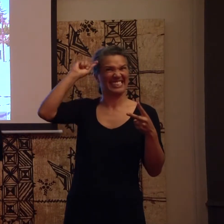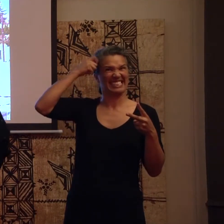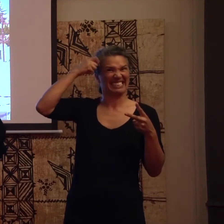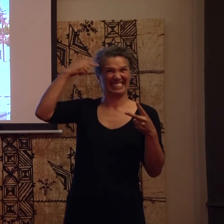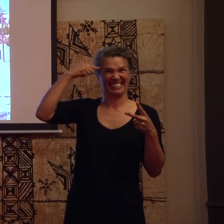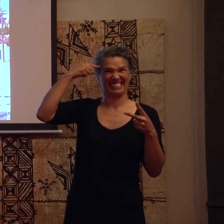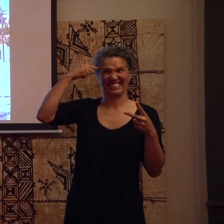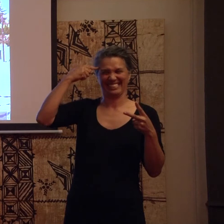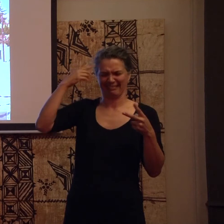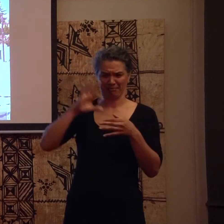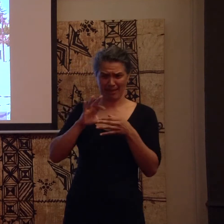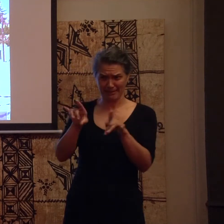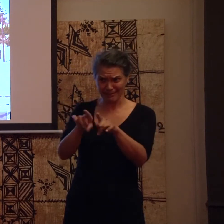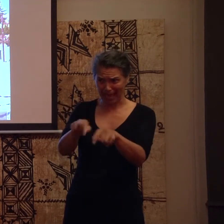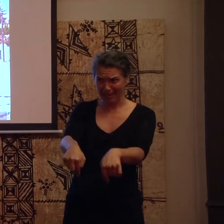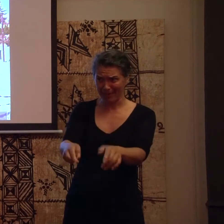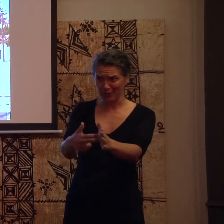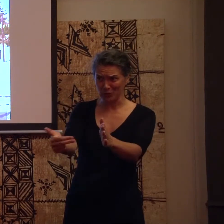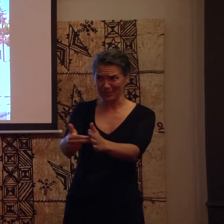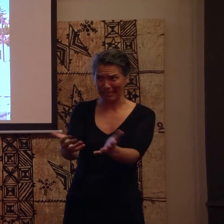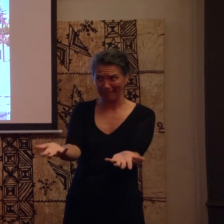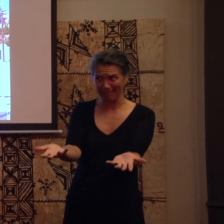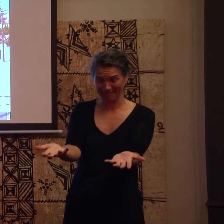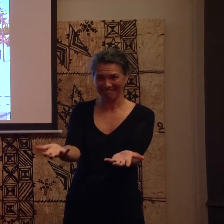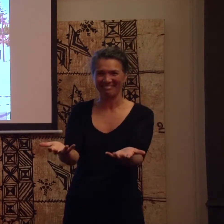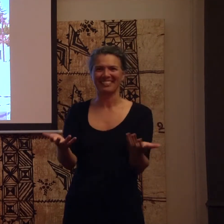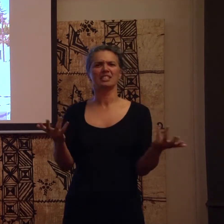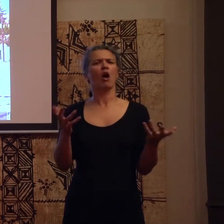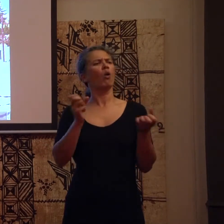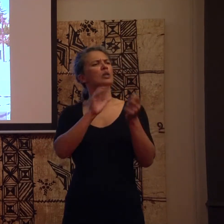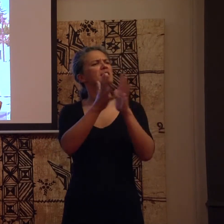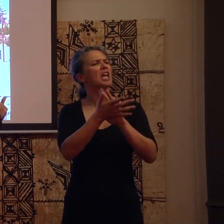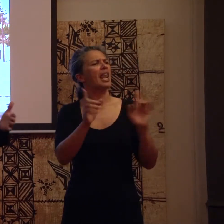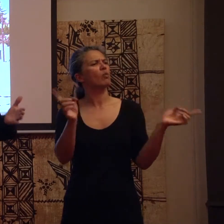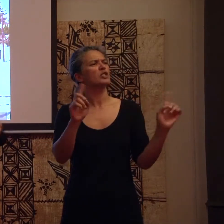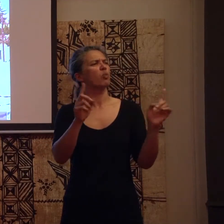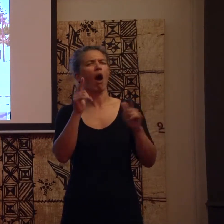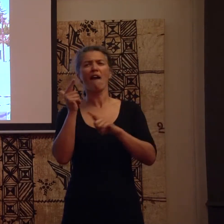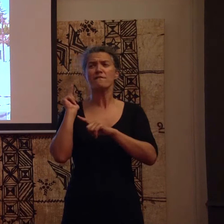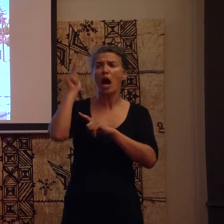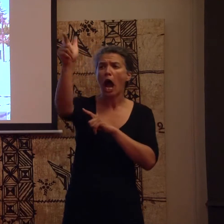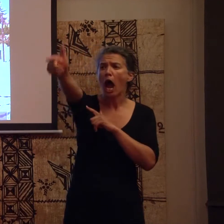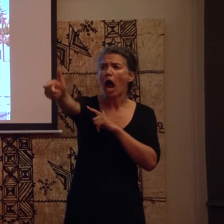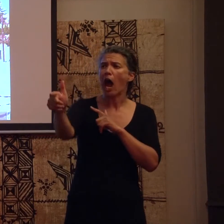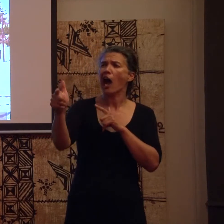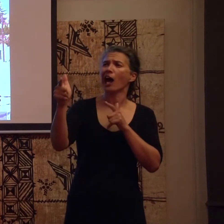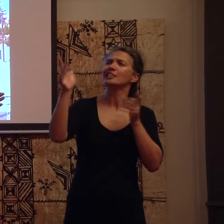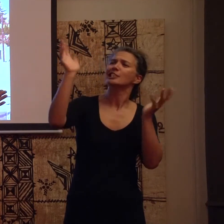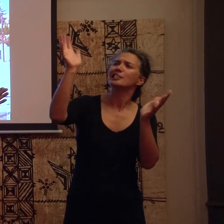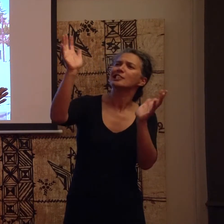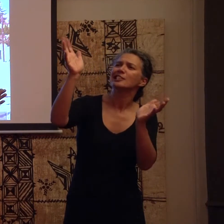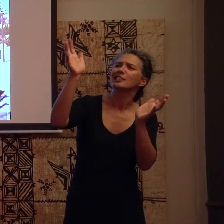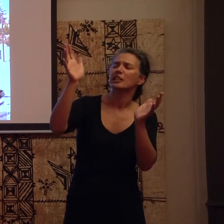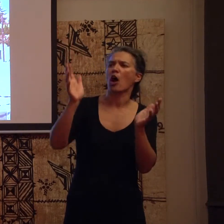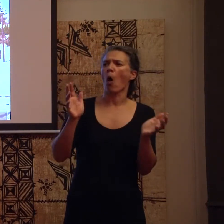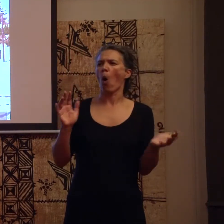but the great thing about being able to speak sign language is communicating across a crowded room or a nightclub or having an argument at 50 meters